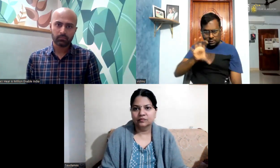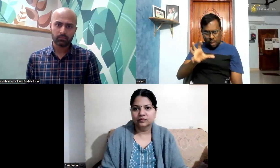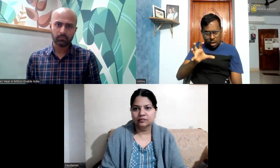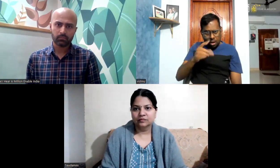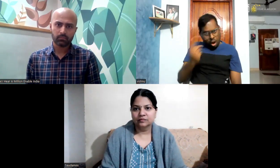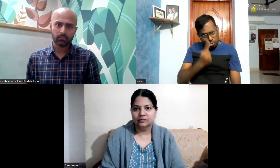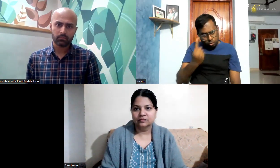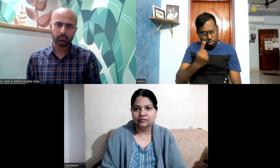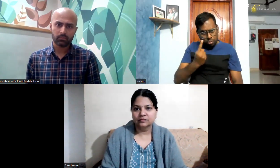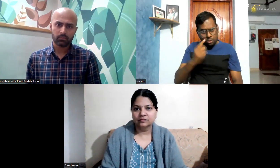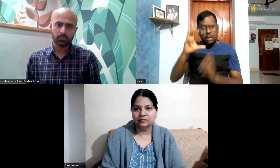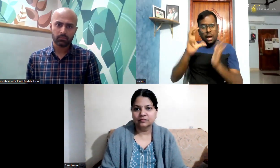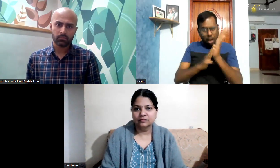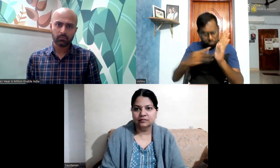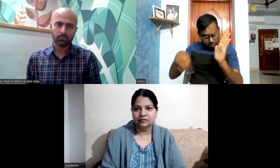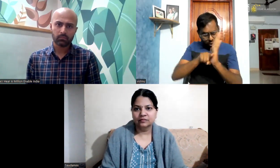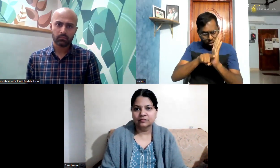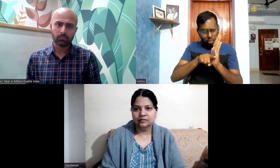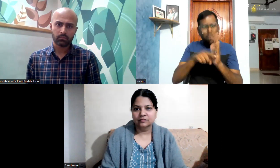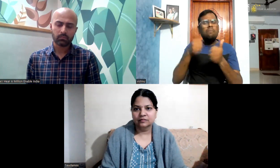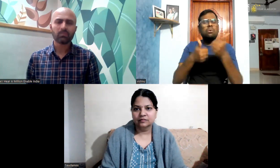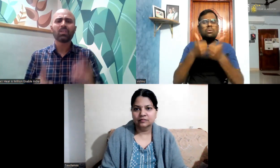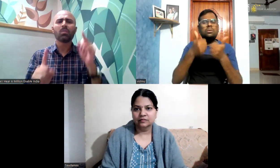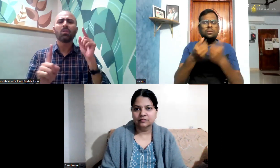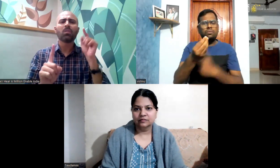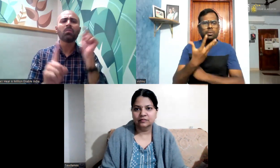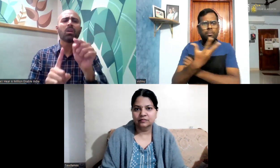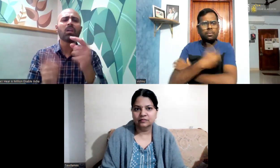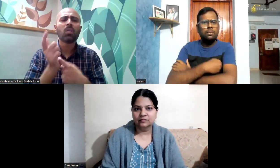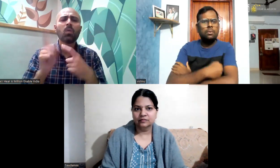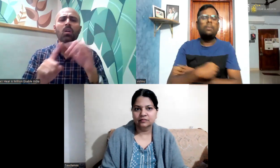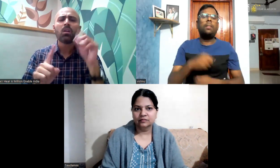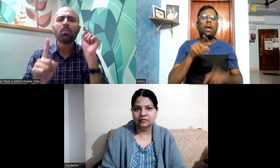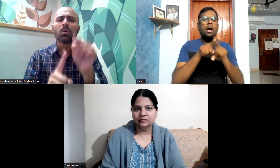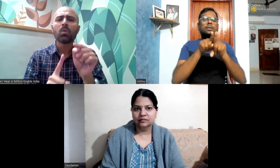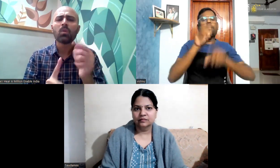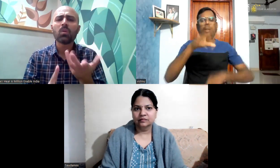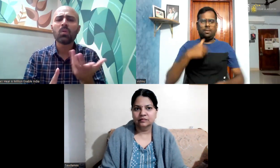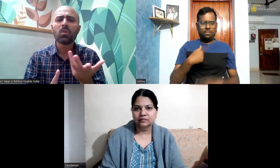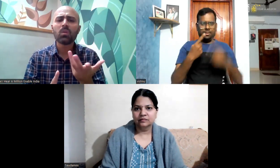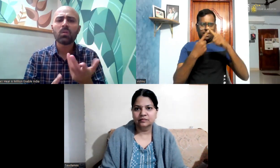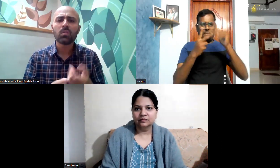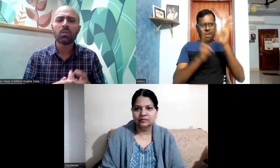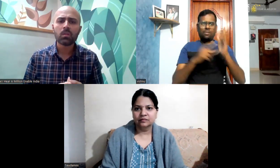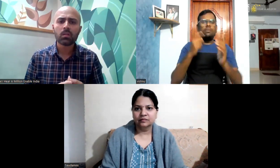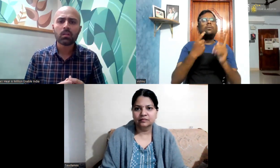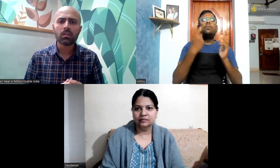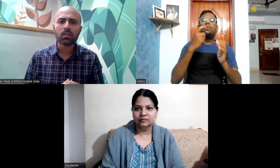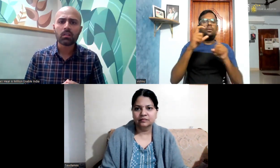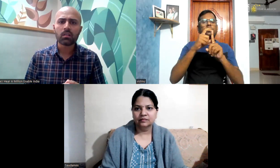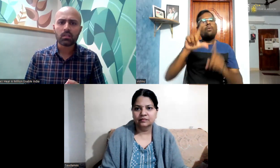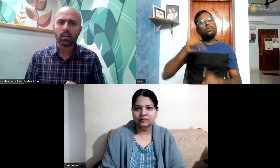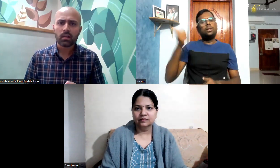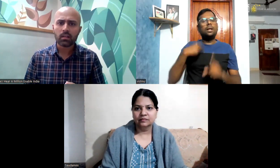So can we, I mean, spread across any circular? Like, do we need to have a signature of CM? What do you would like to